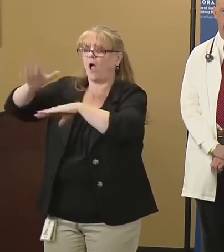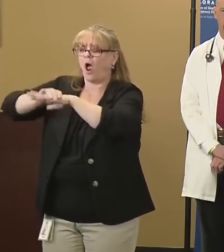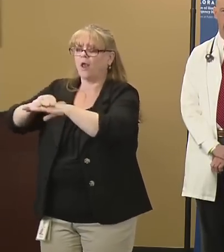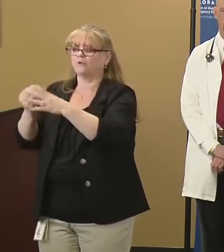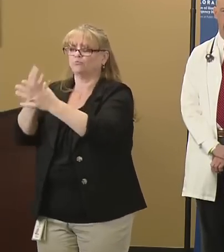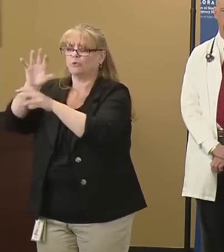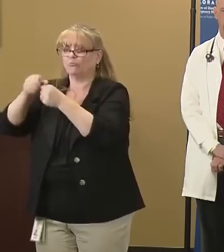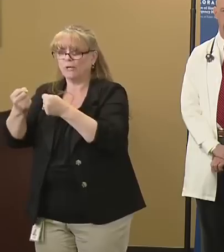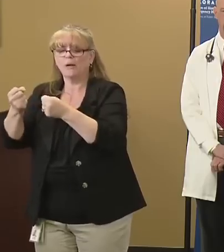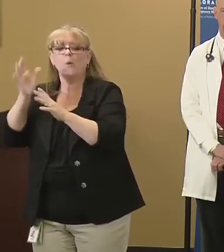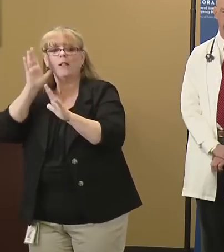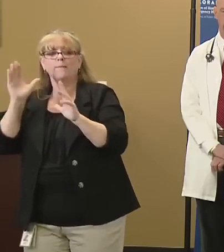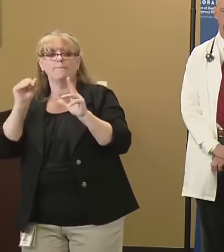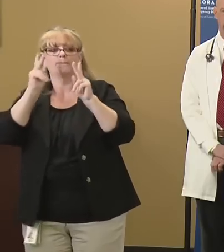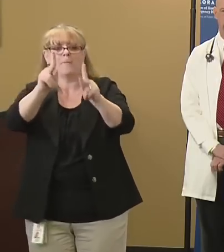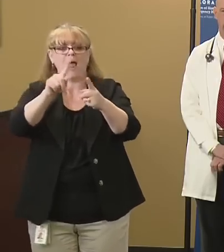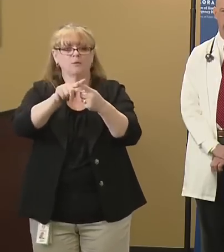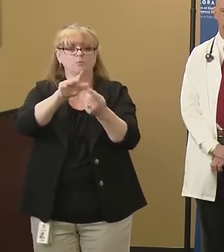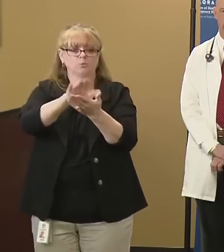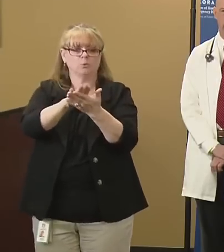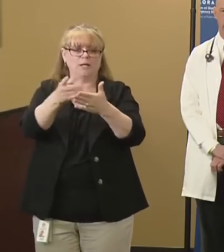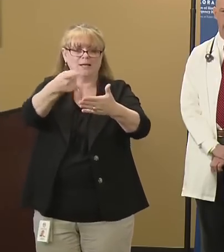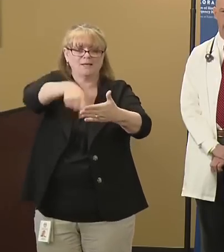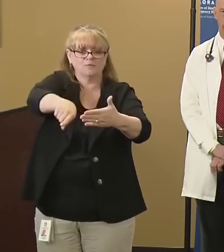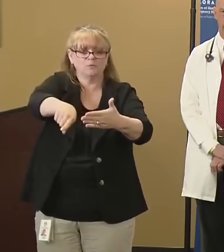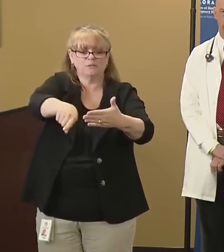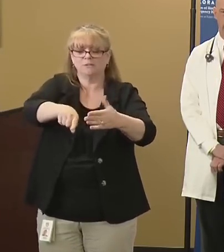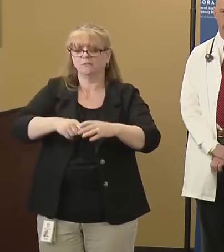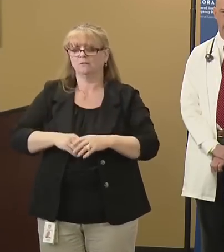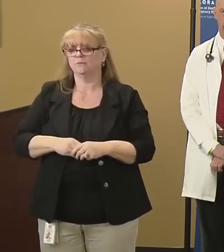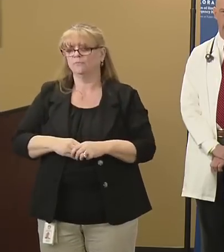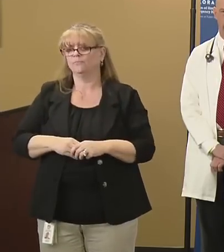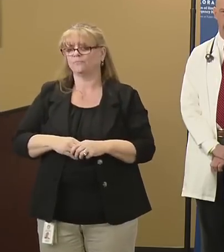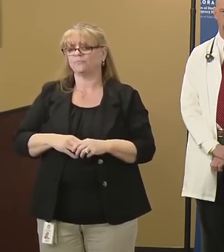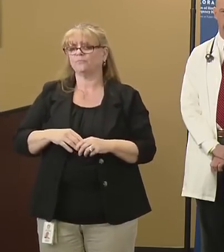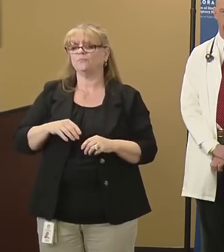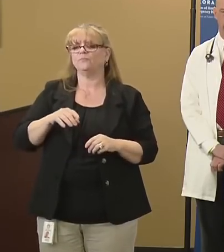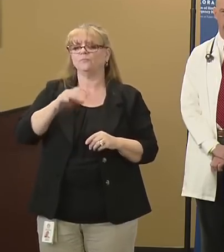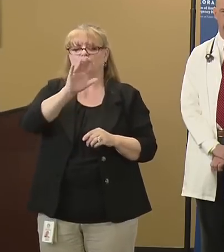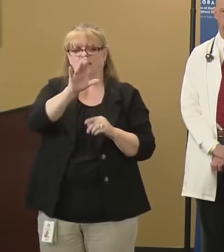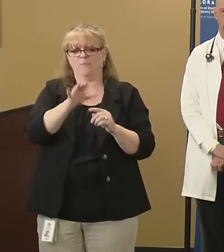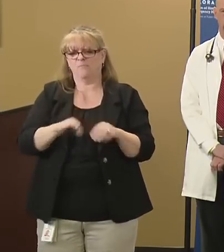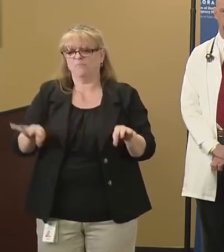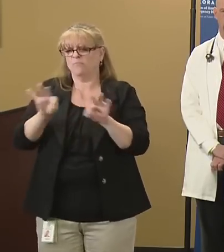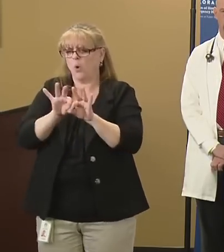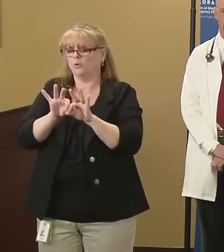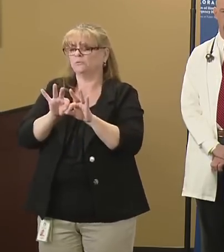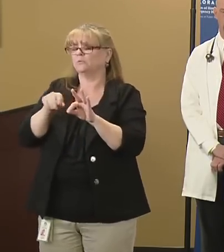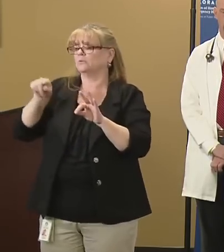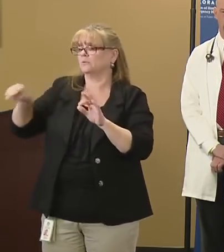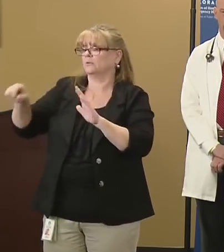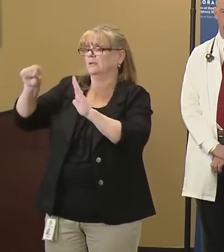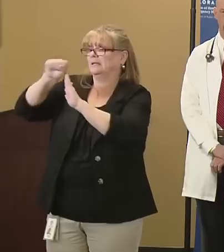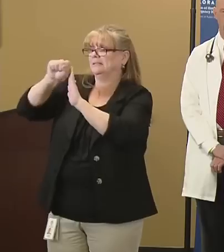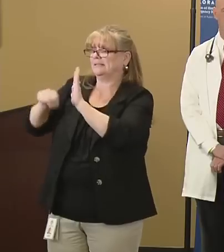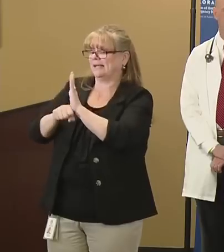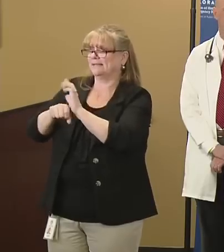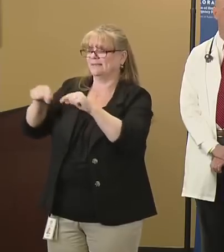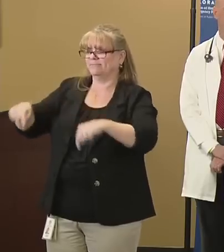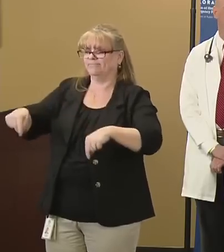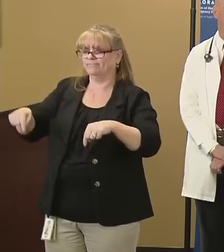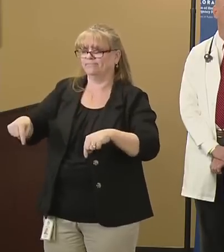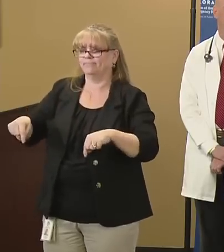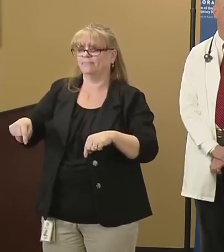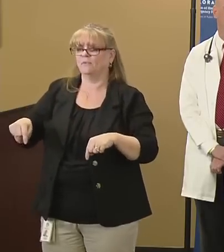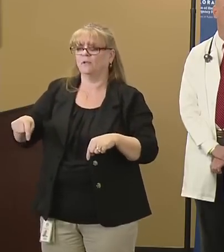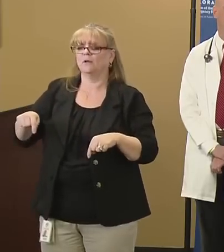happening across the state. It's very important, and it is very likely, the guidance that we gave to superintendents, it's very likely that you won't be able to